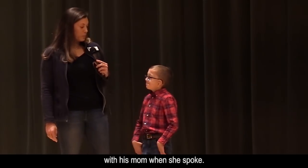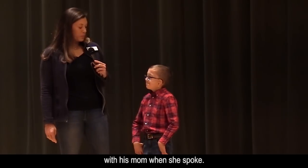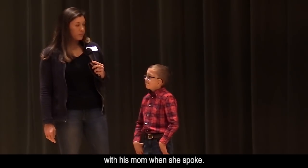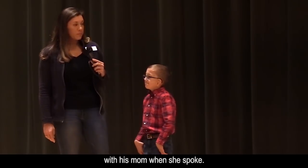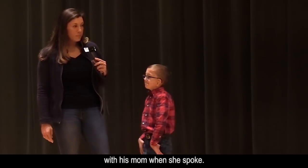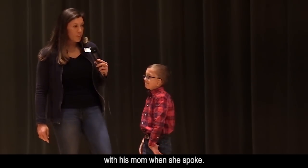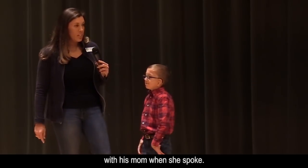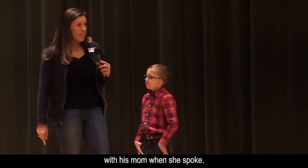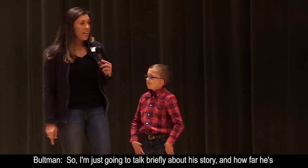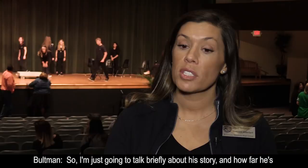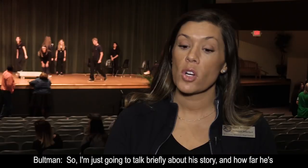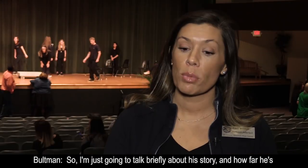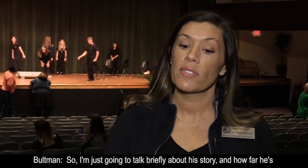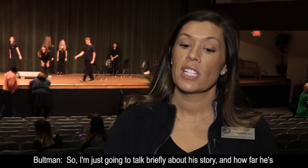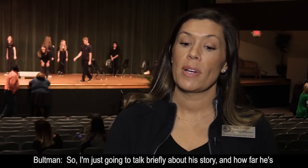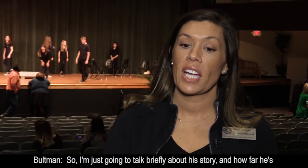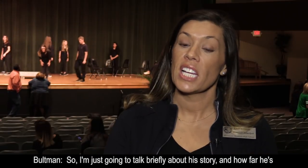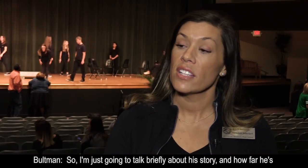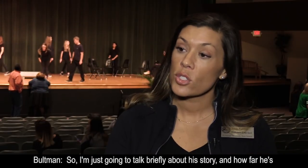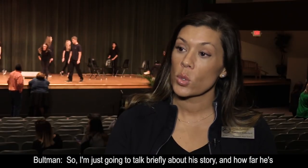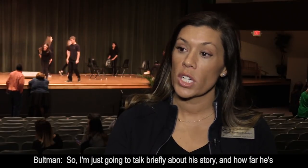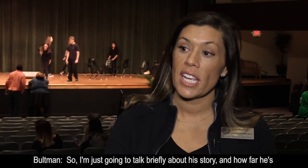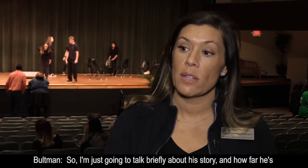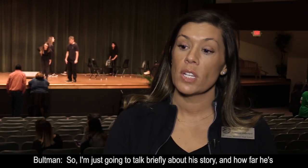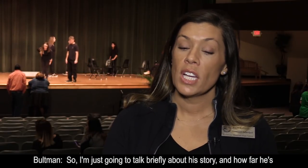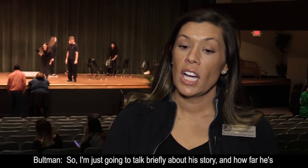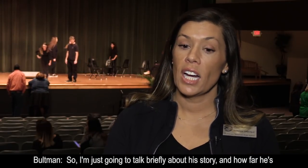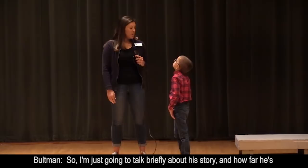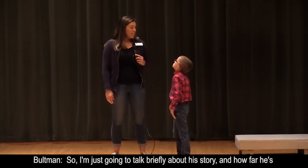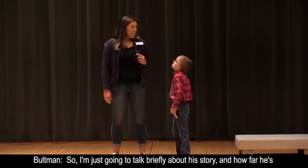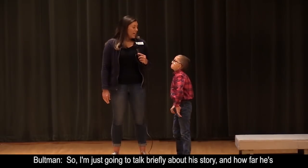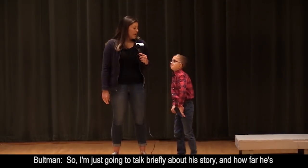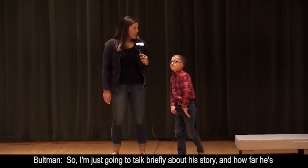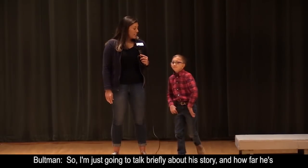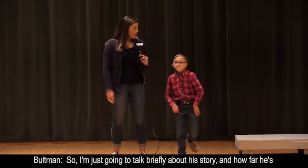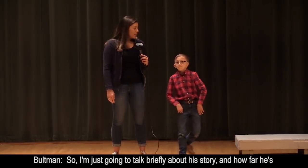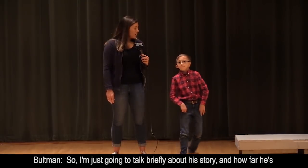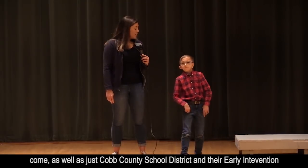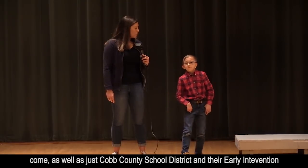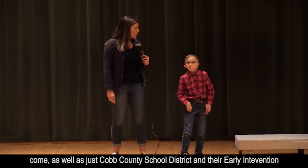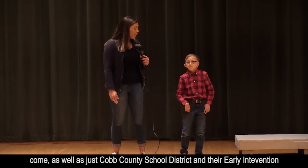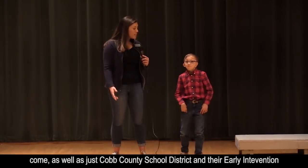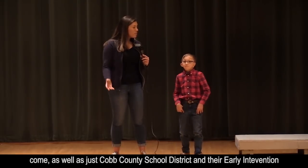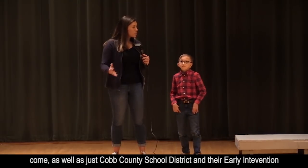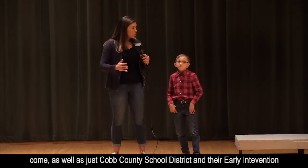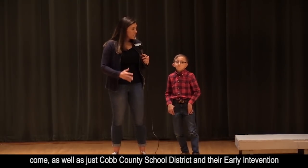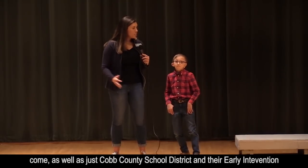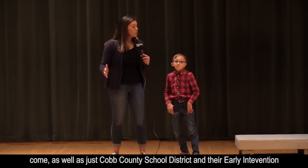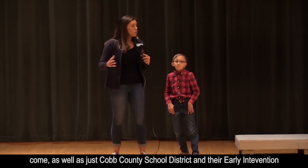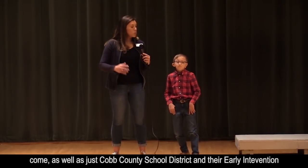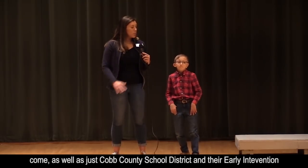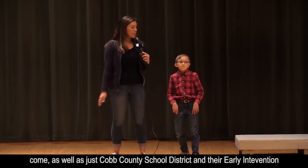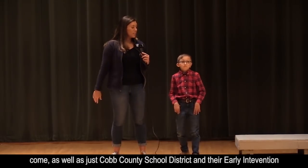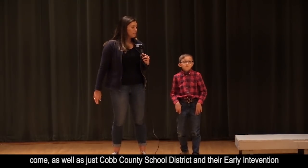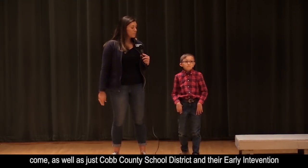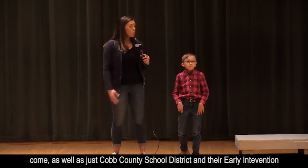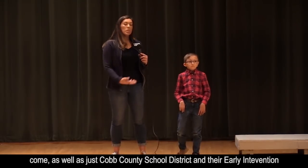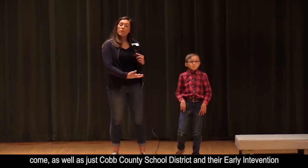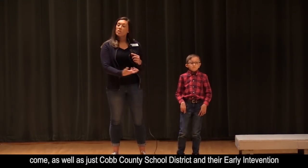spoke. So I'm just going to talk briefly about kind of his story and how far he's come, as well as just Cobb County School